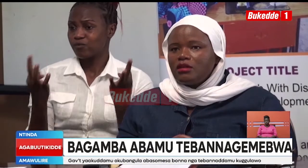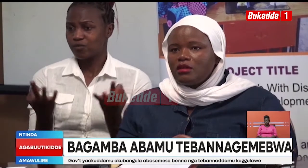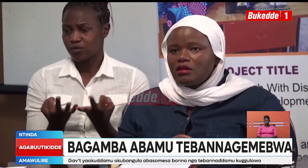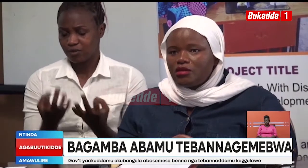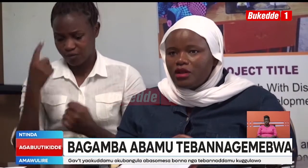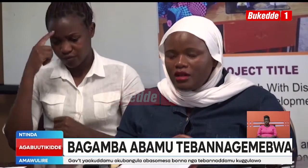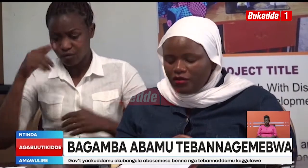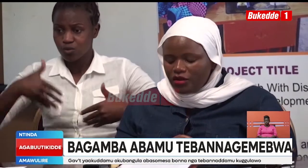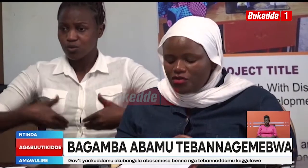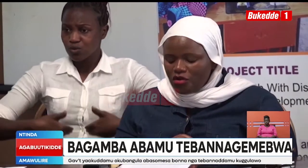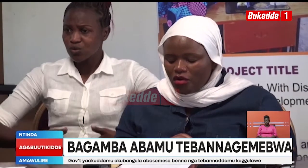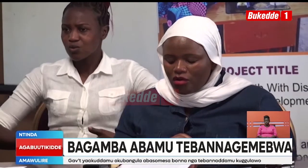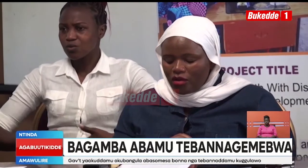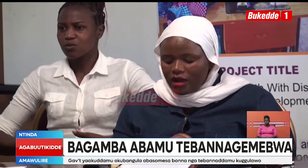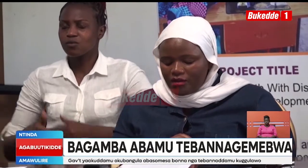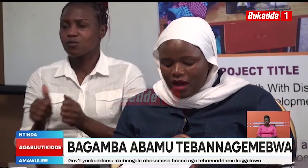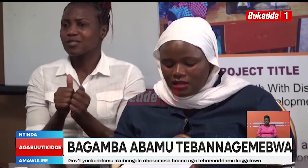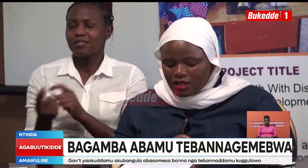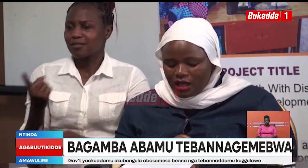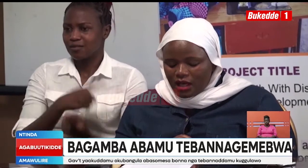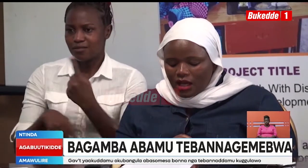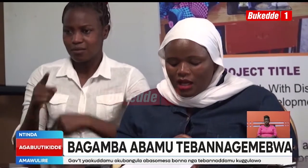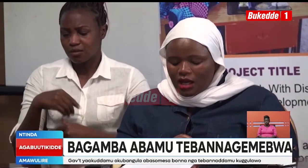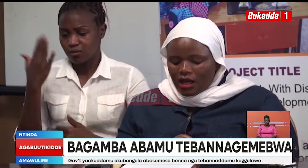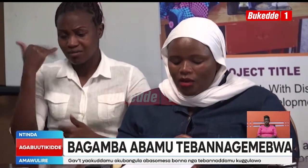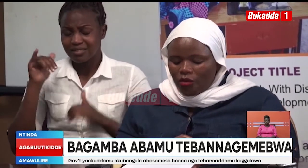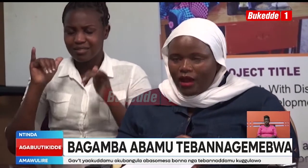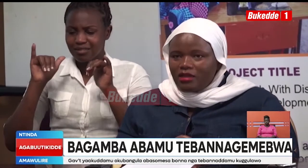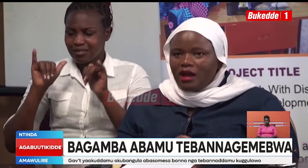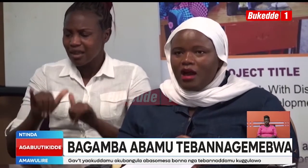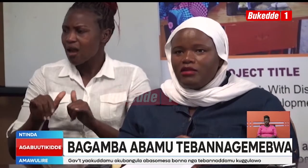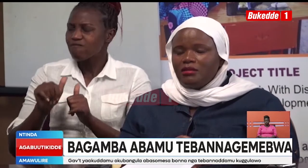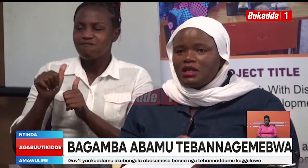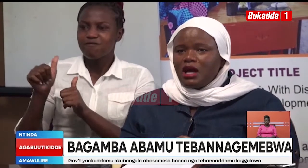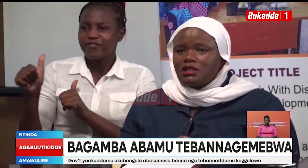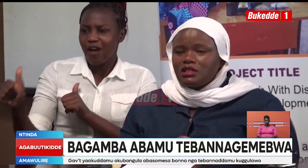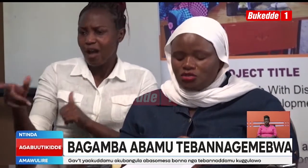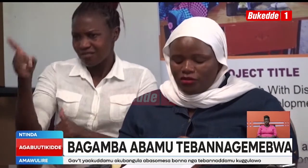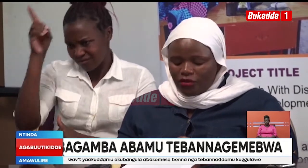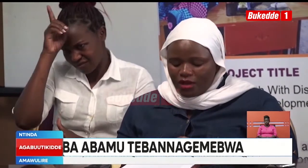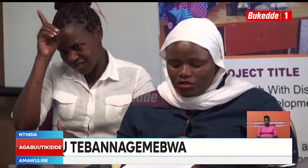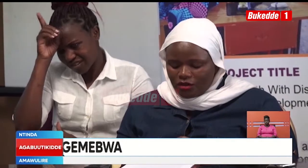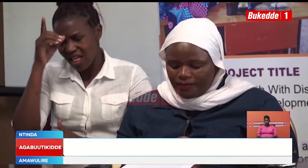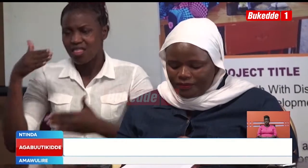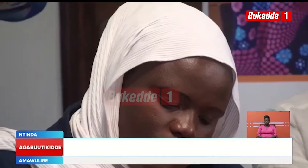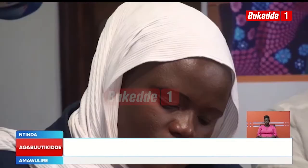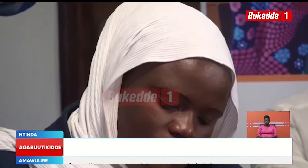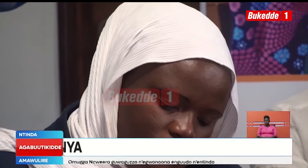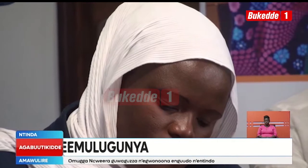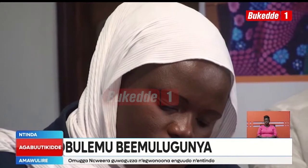they live in rural areas where they have limited access to information.